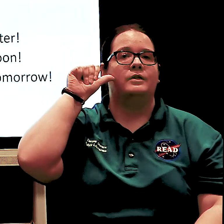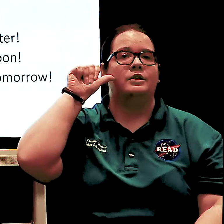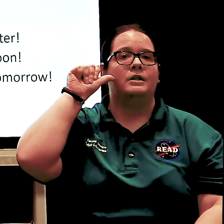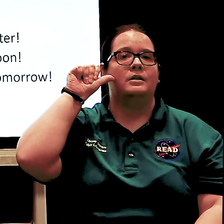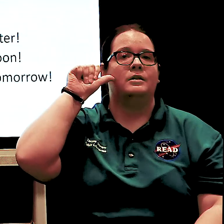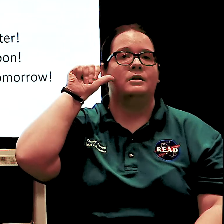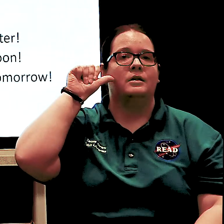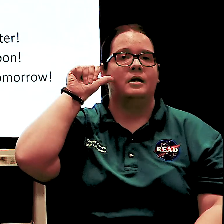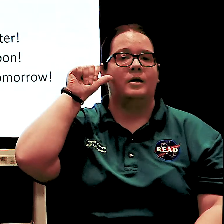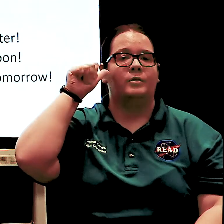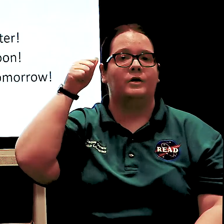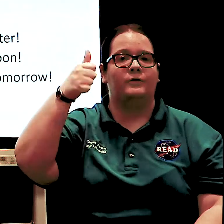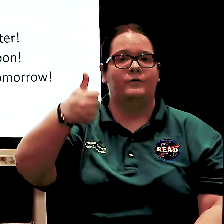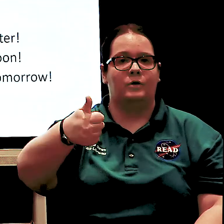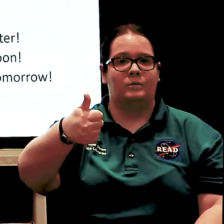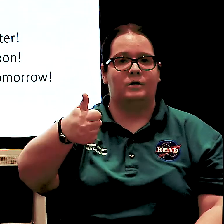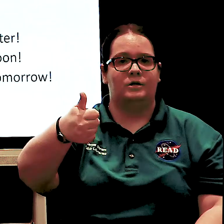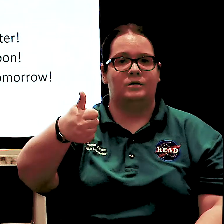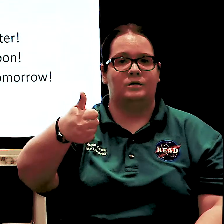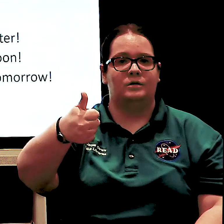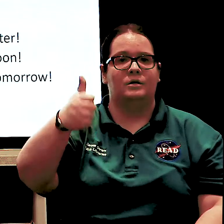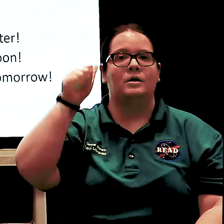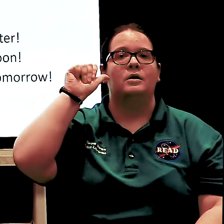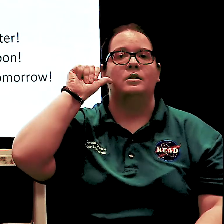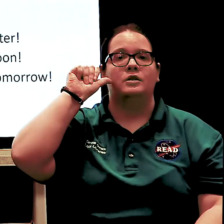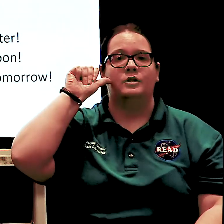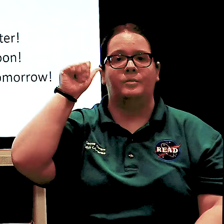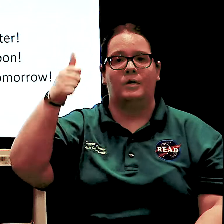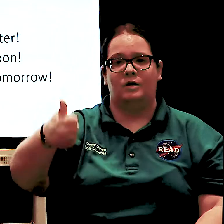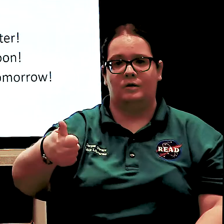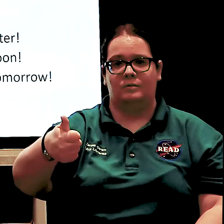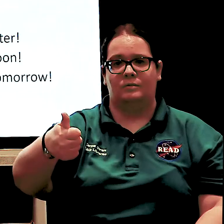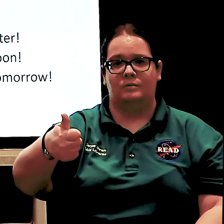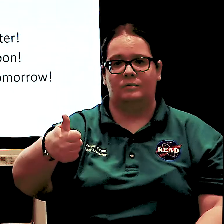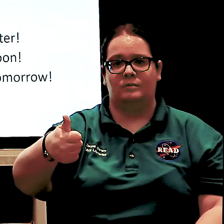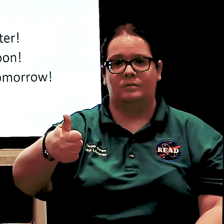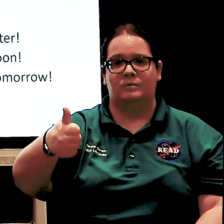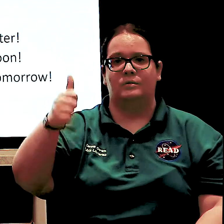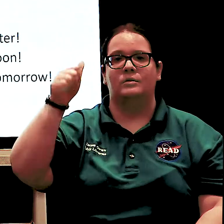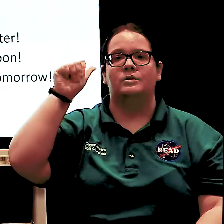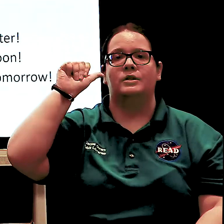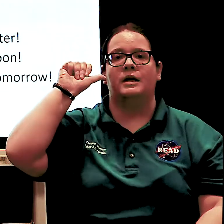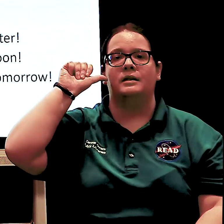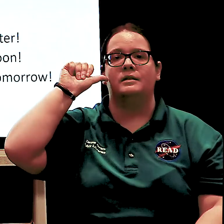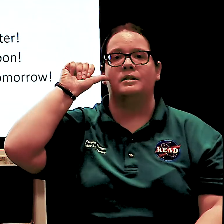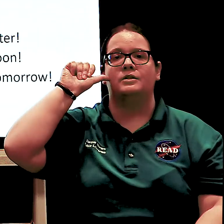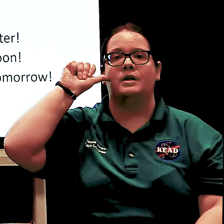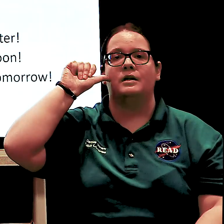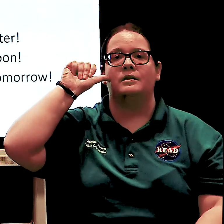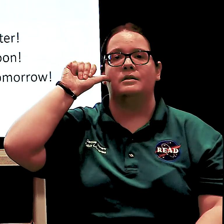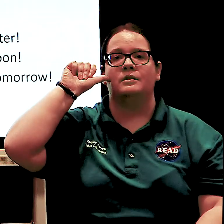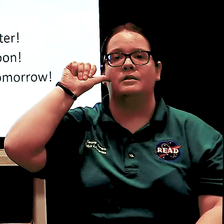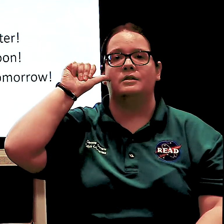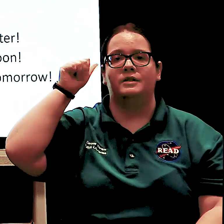cheek and bring it forward. Tomorrow. Try it. Let's try it.